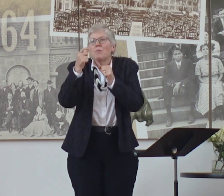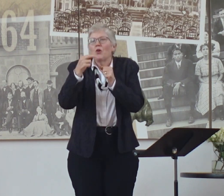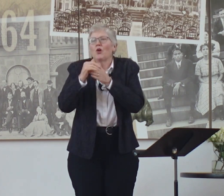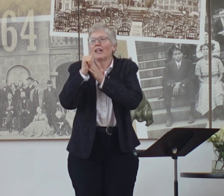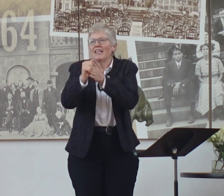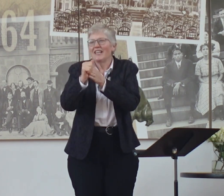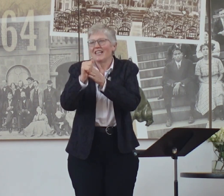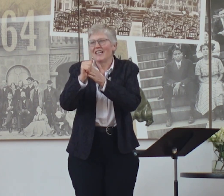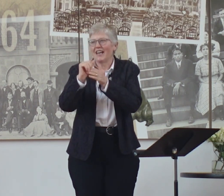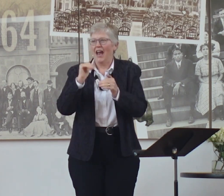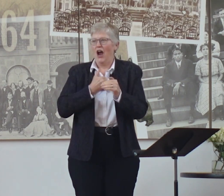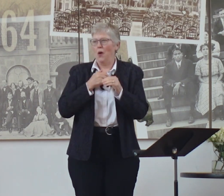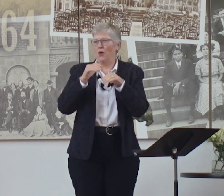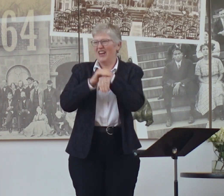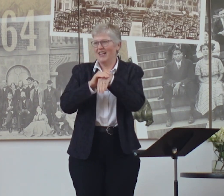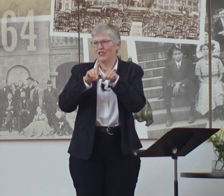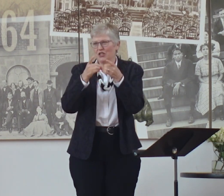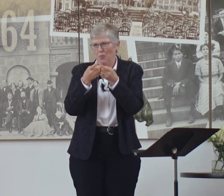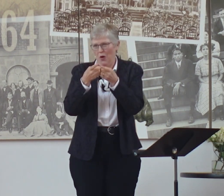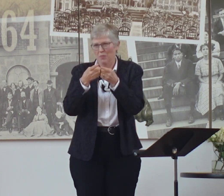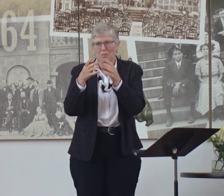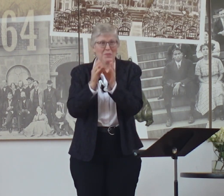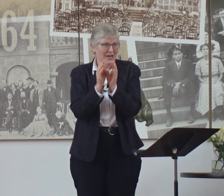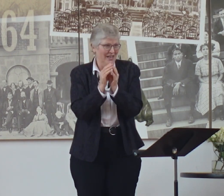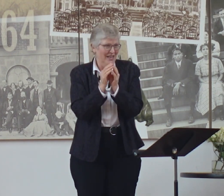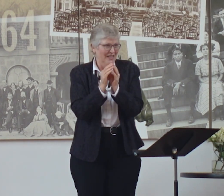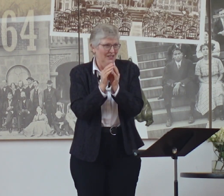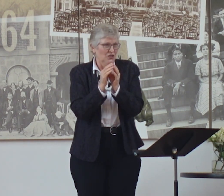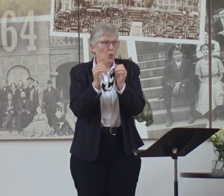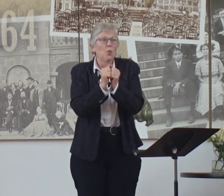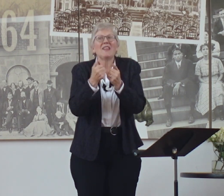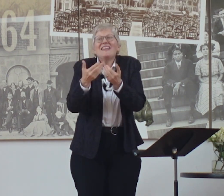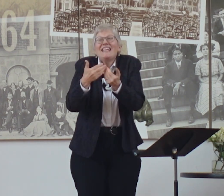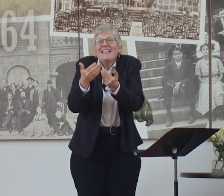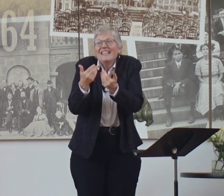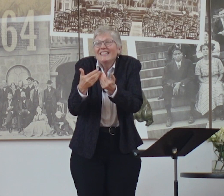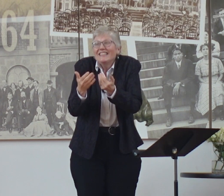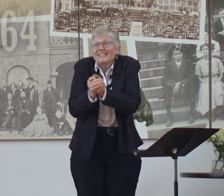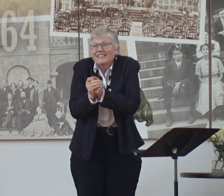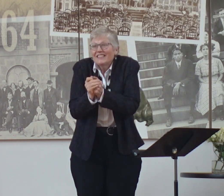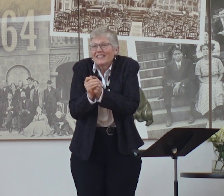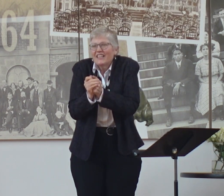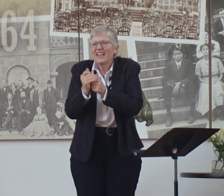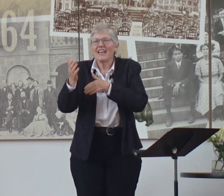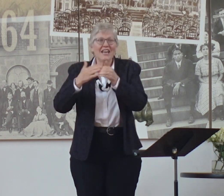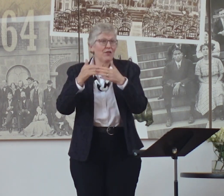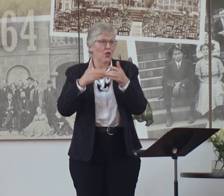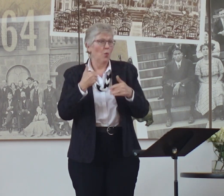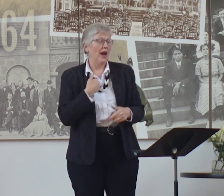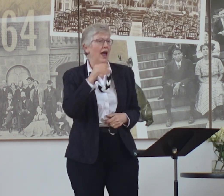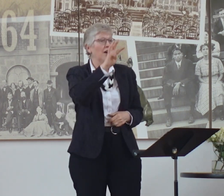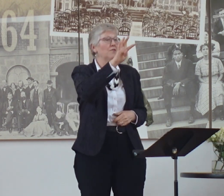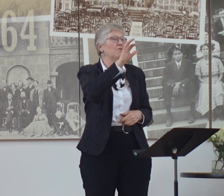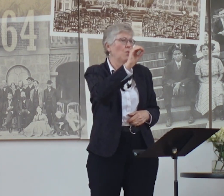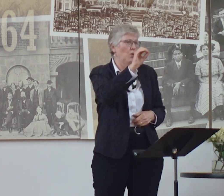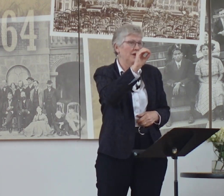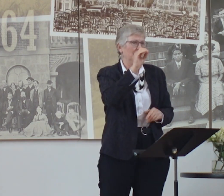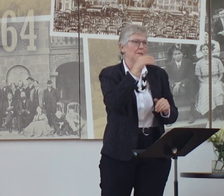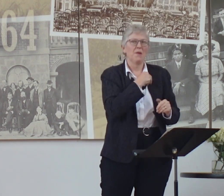I can remember her leading our department meetings with complete ease, even though we had a staff